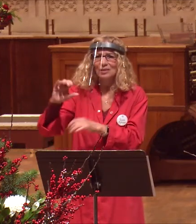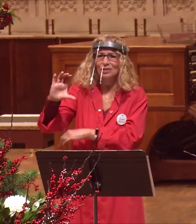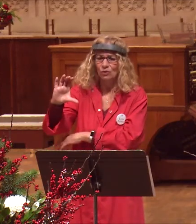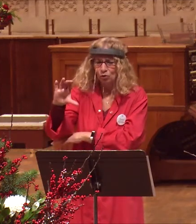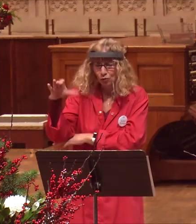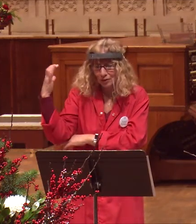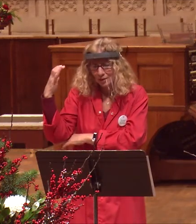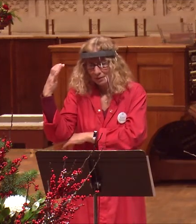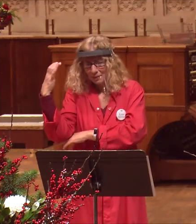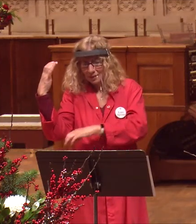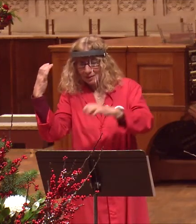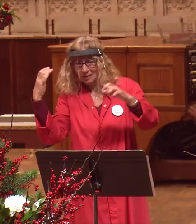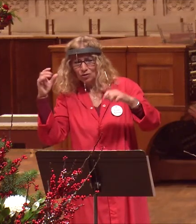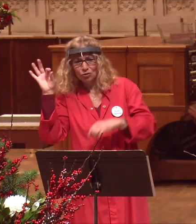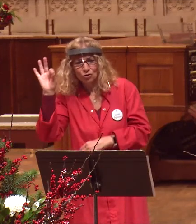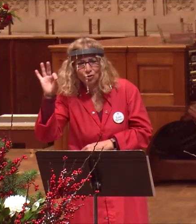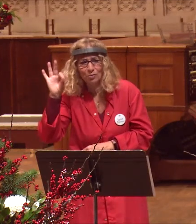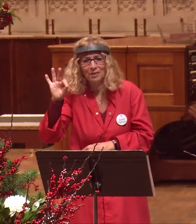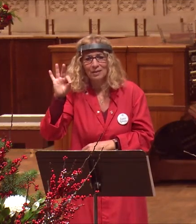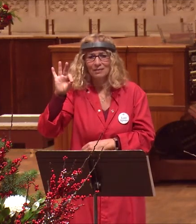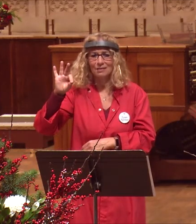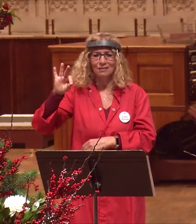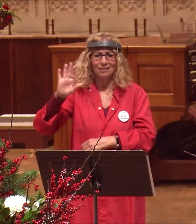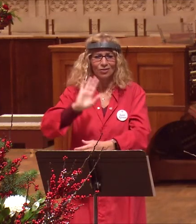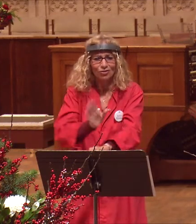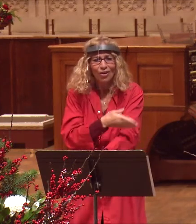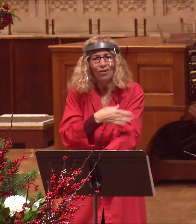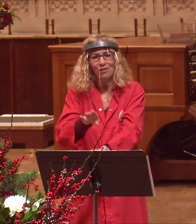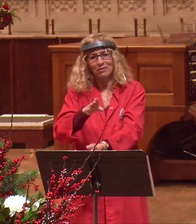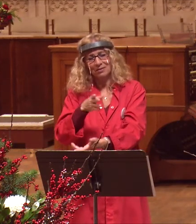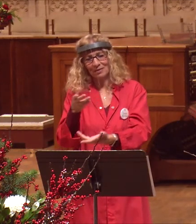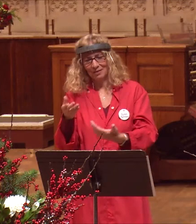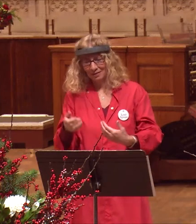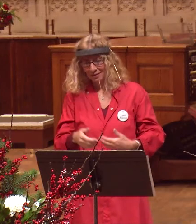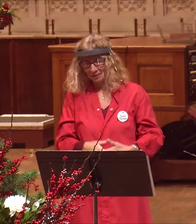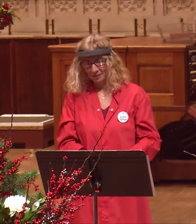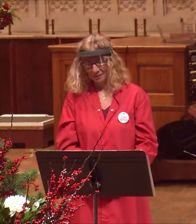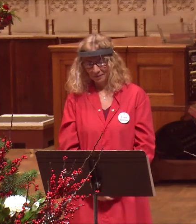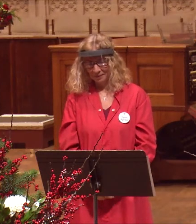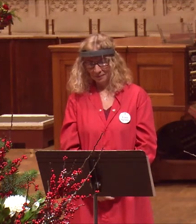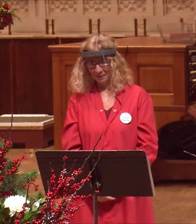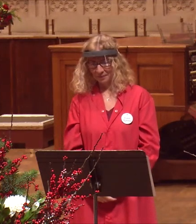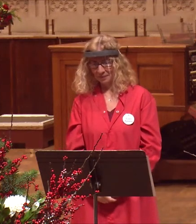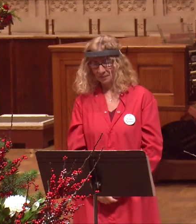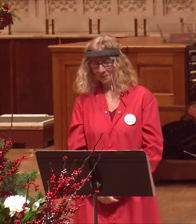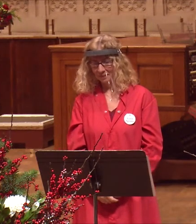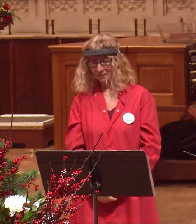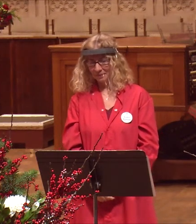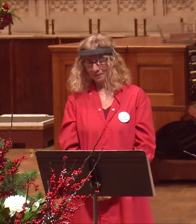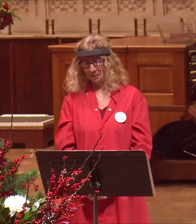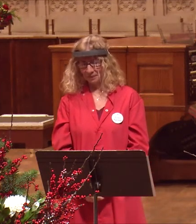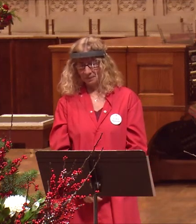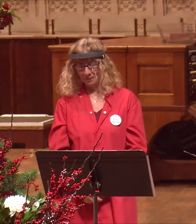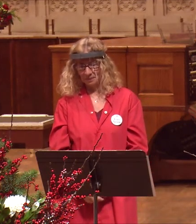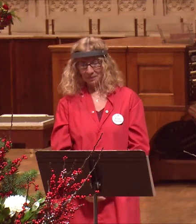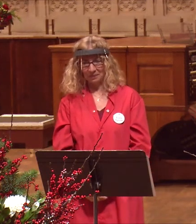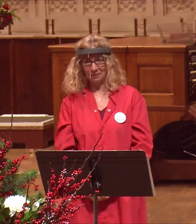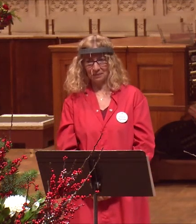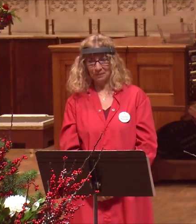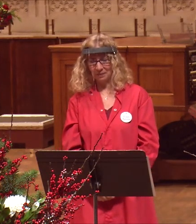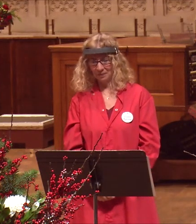sermons, liturgies, and songs. Este verso específico, no había lugar para ellos en la